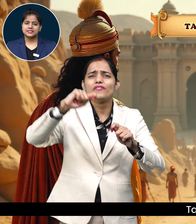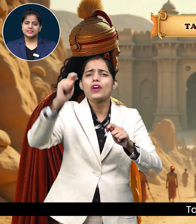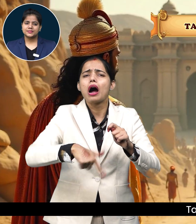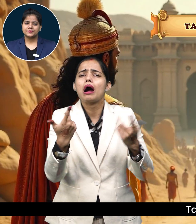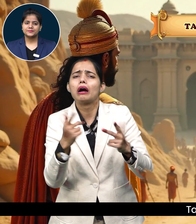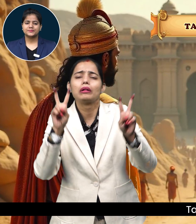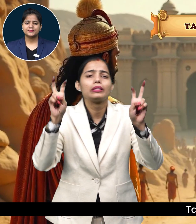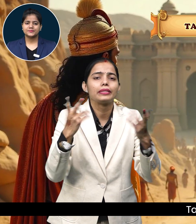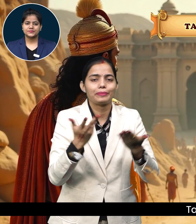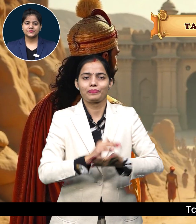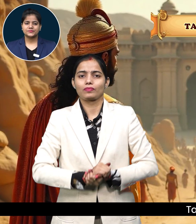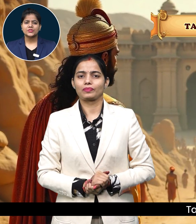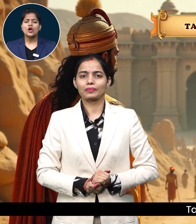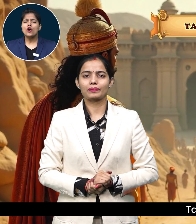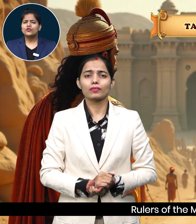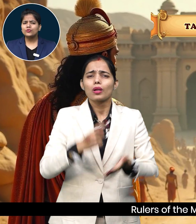Taxes.